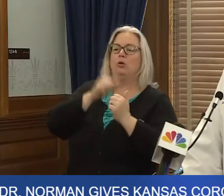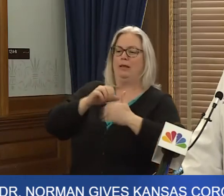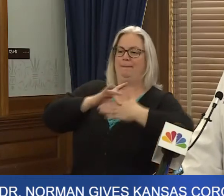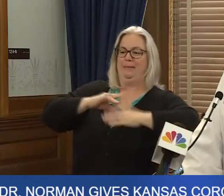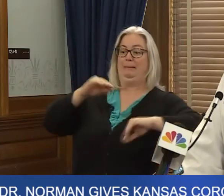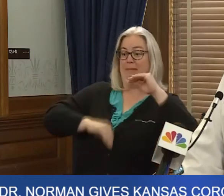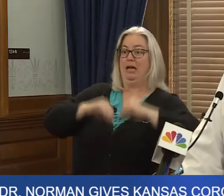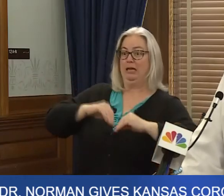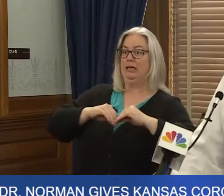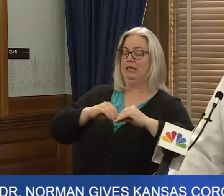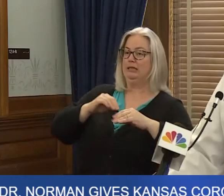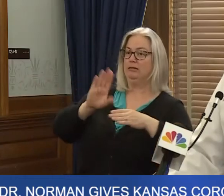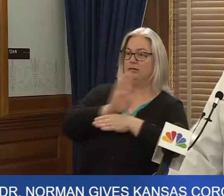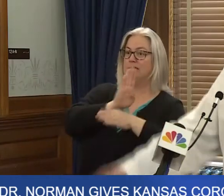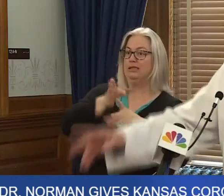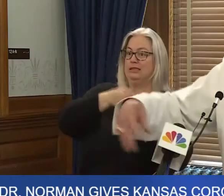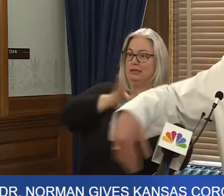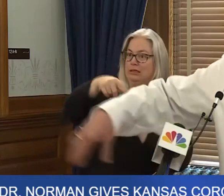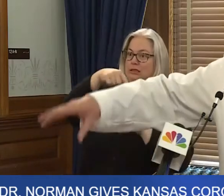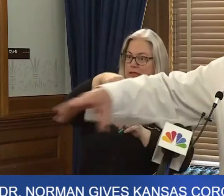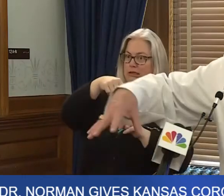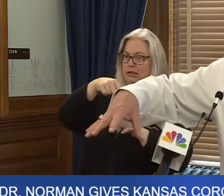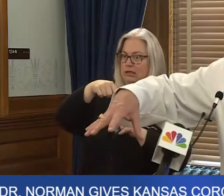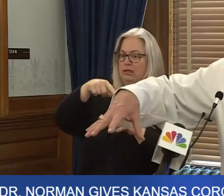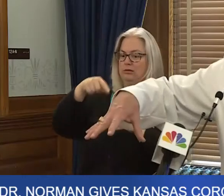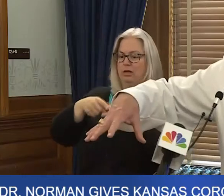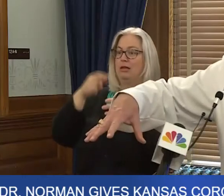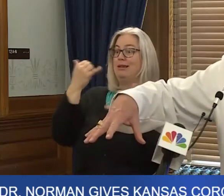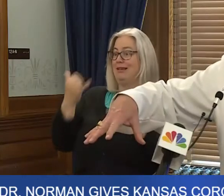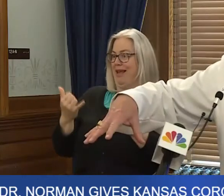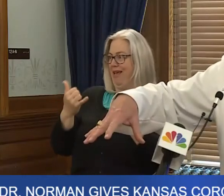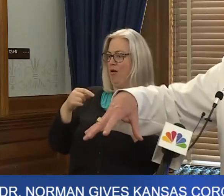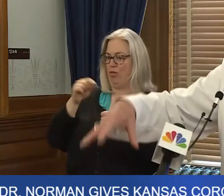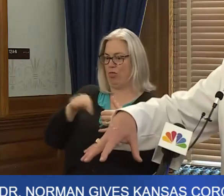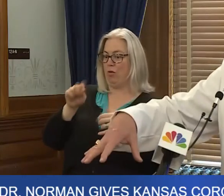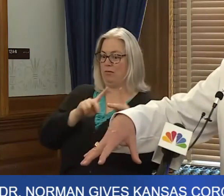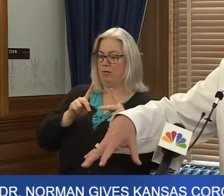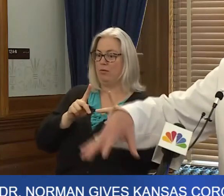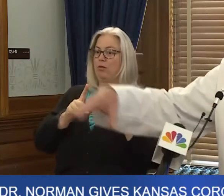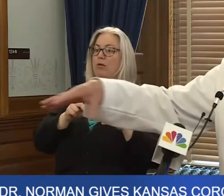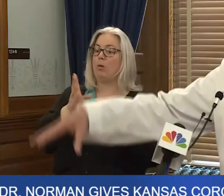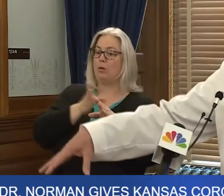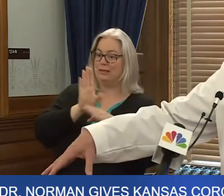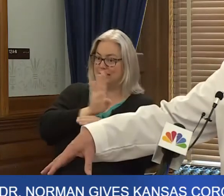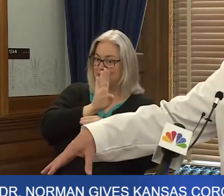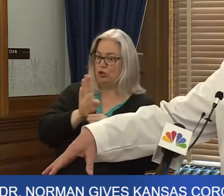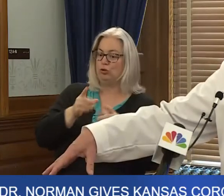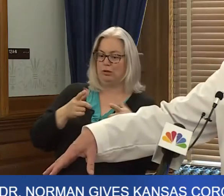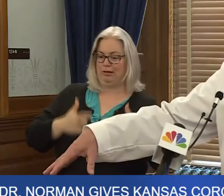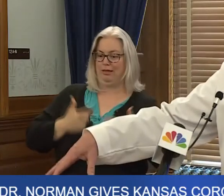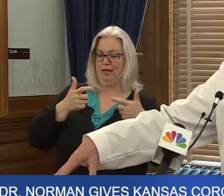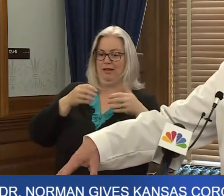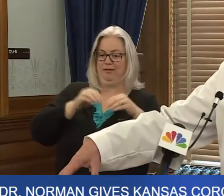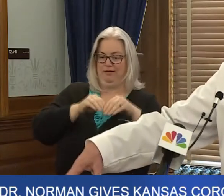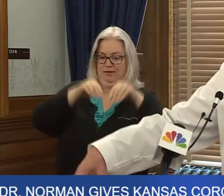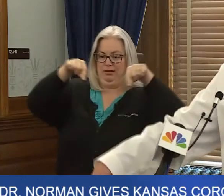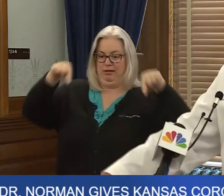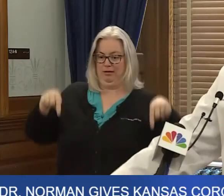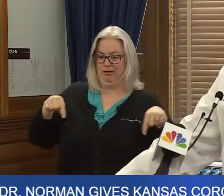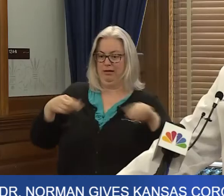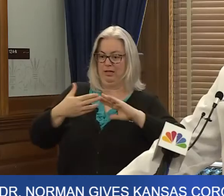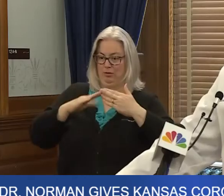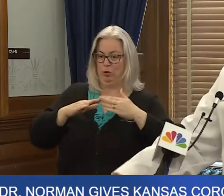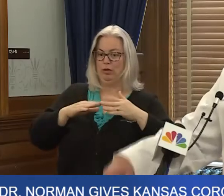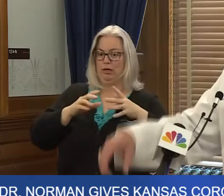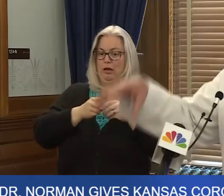meatpacking industries. But now, because those people and those industries also live in the communities, there